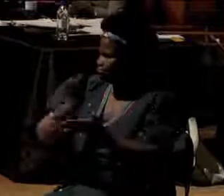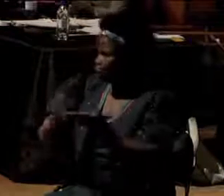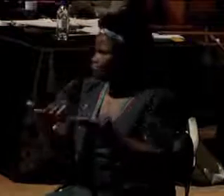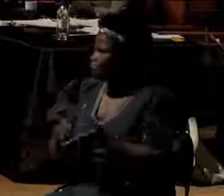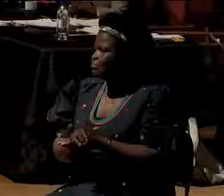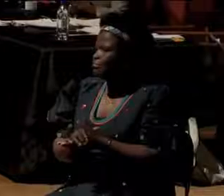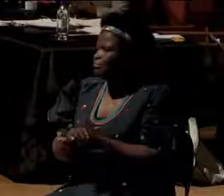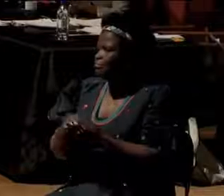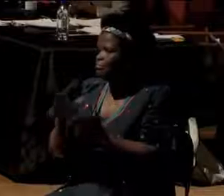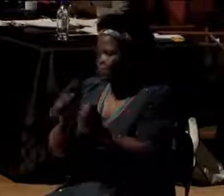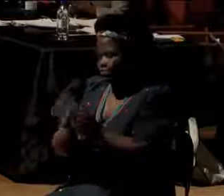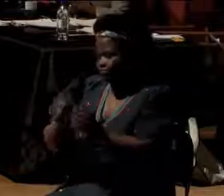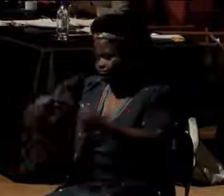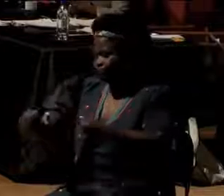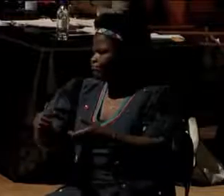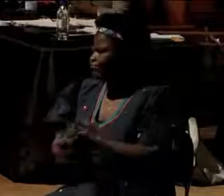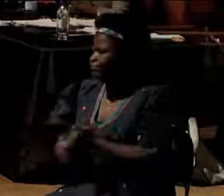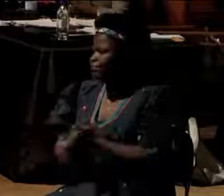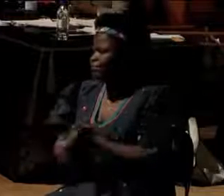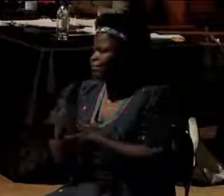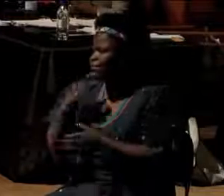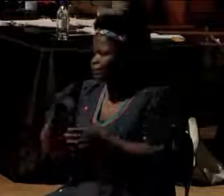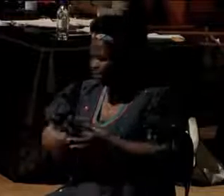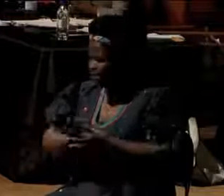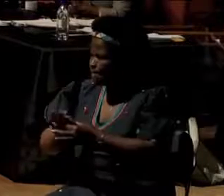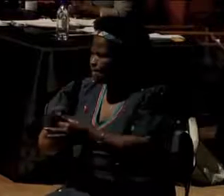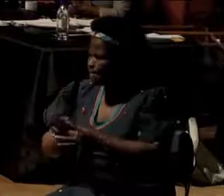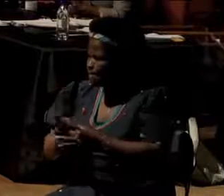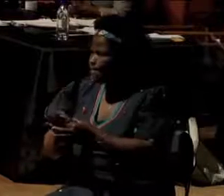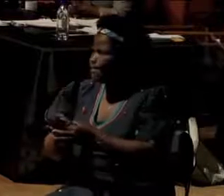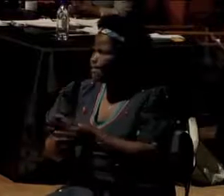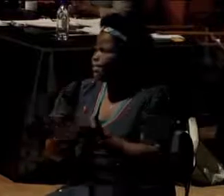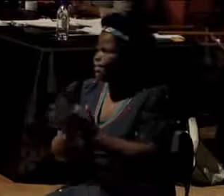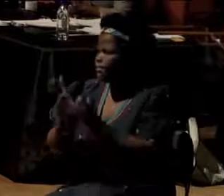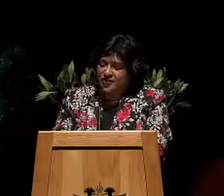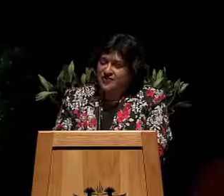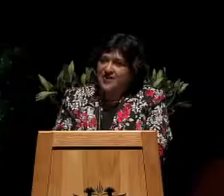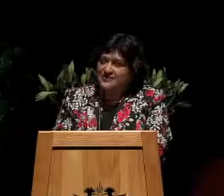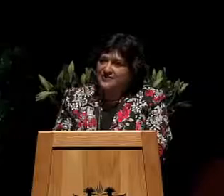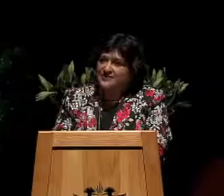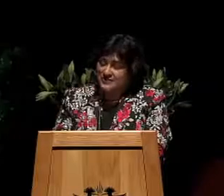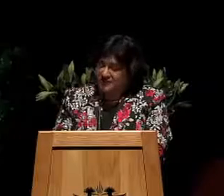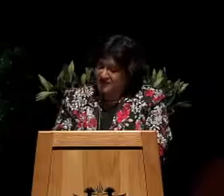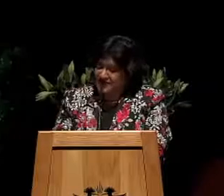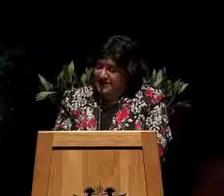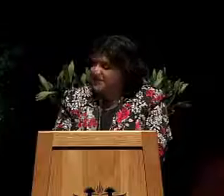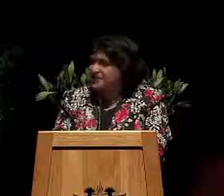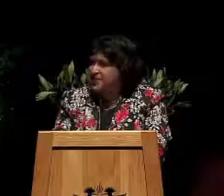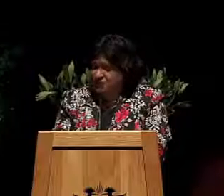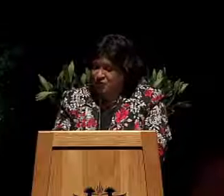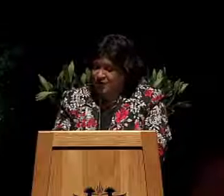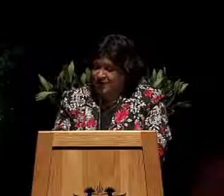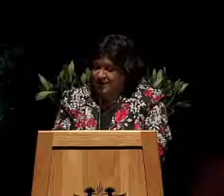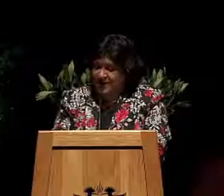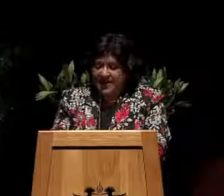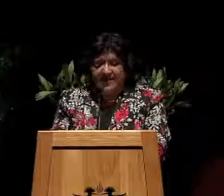but with City Press. Such is his relationship with today's journalists that when he frowns on their writing indiscretions, he